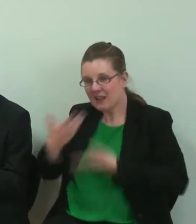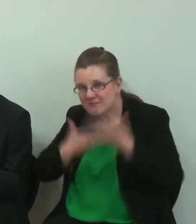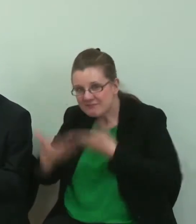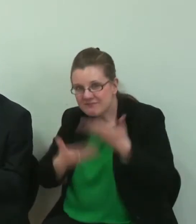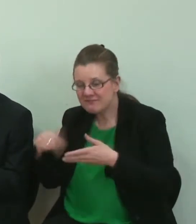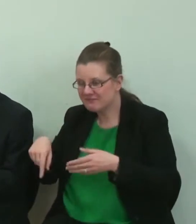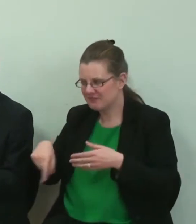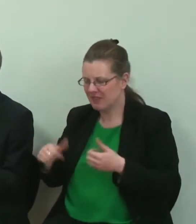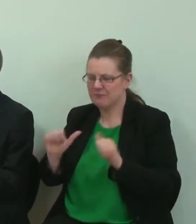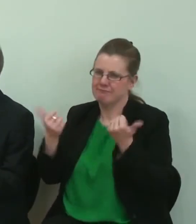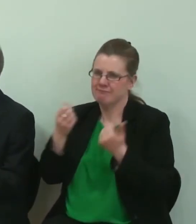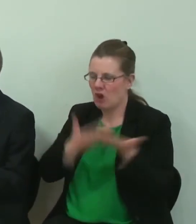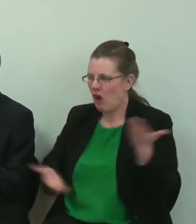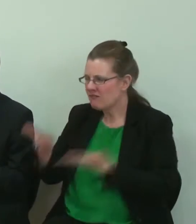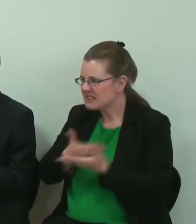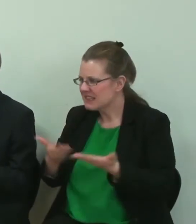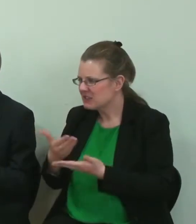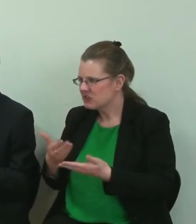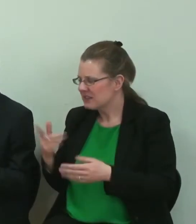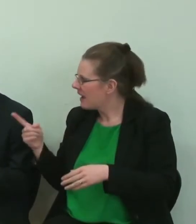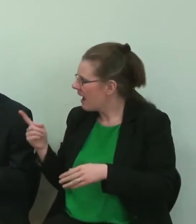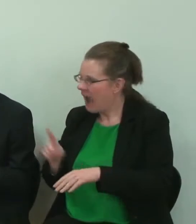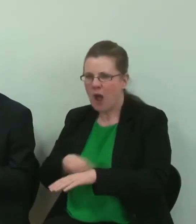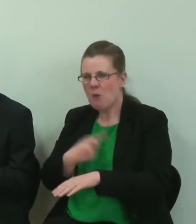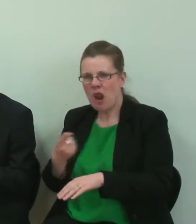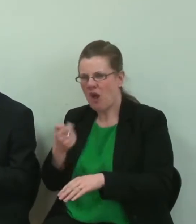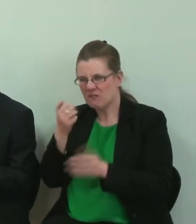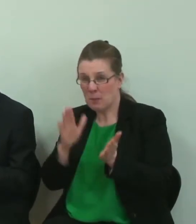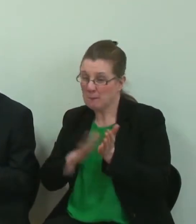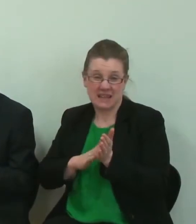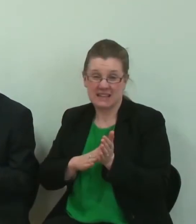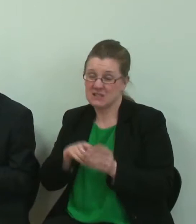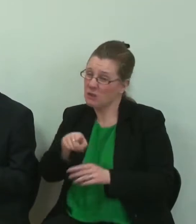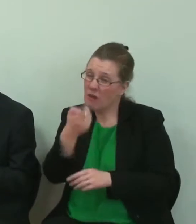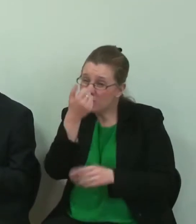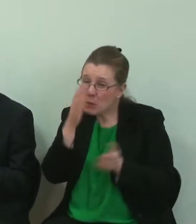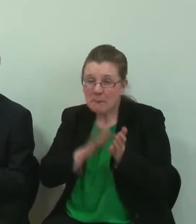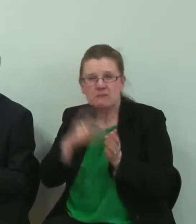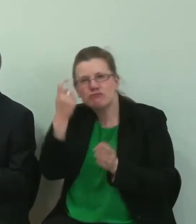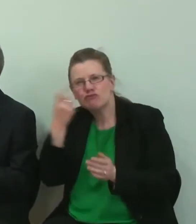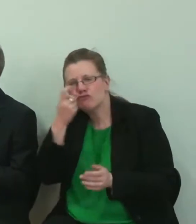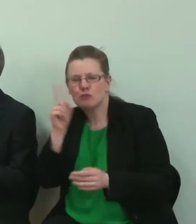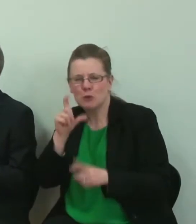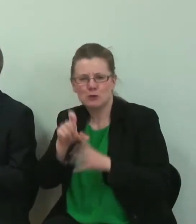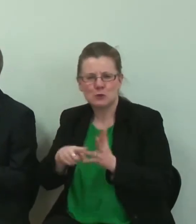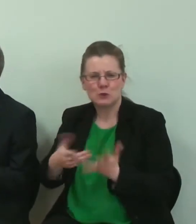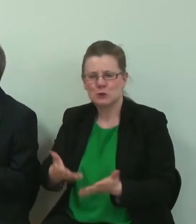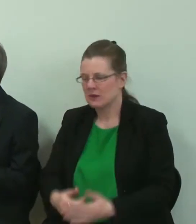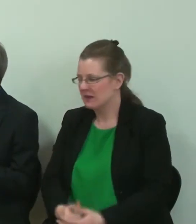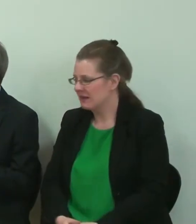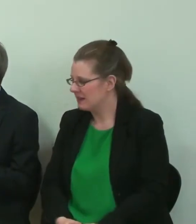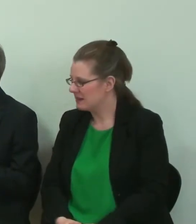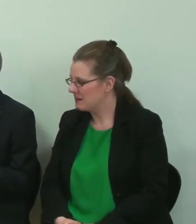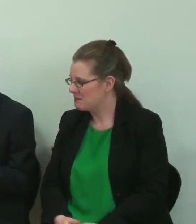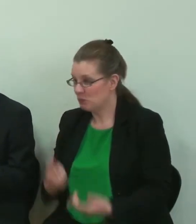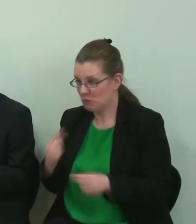this afternoon. So how long do they have for this, Chris? How long? Just a couple of minutes. Just a couple of minutes, right, okay. So, should we talk about something